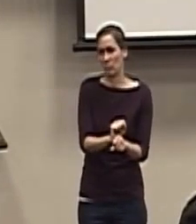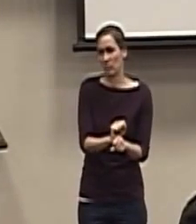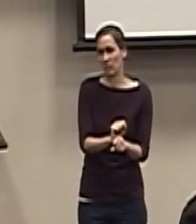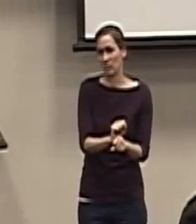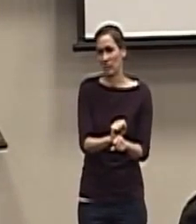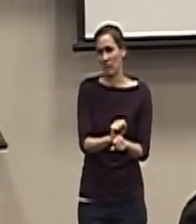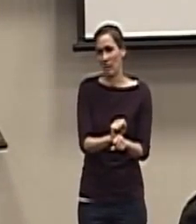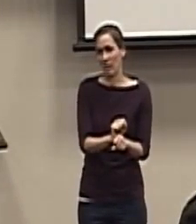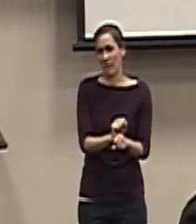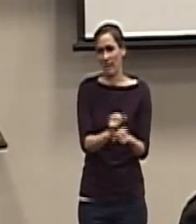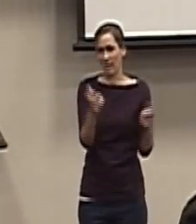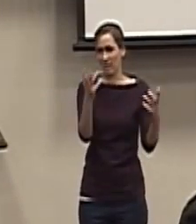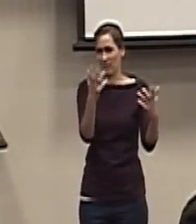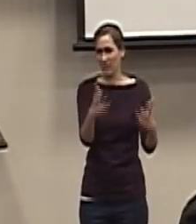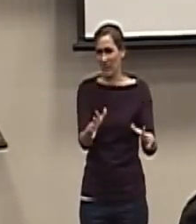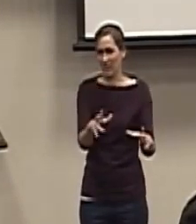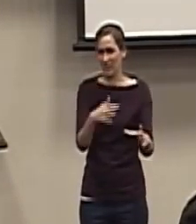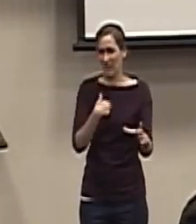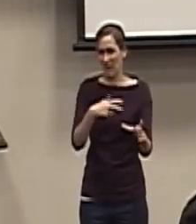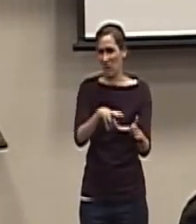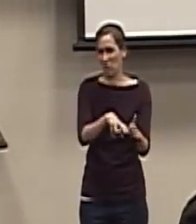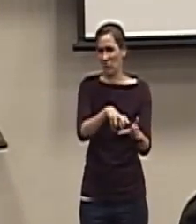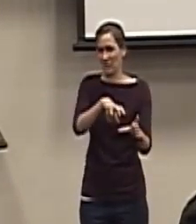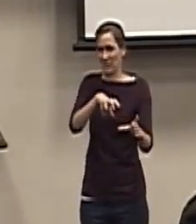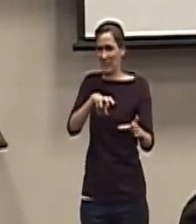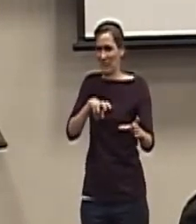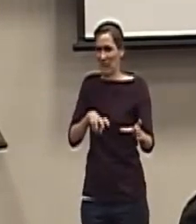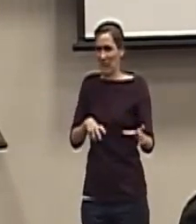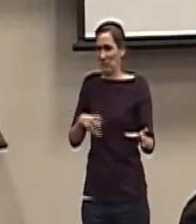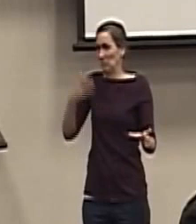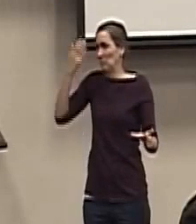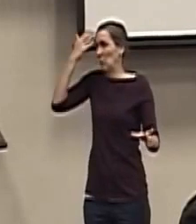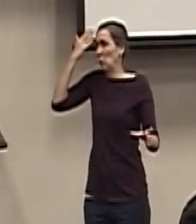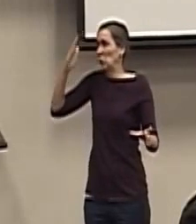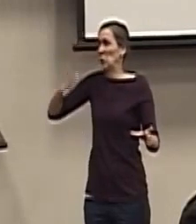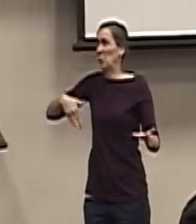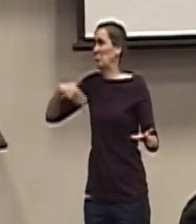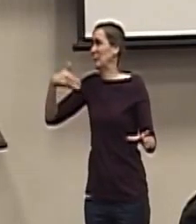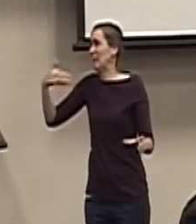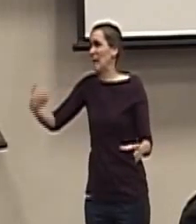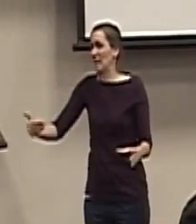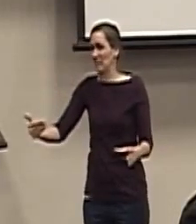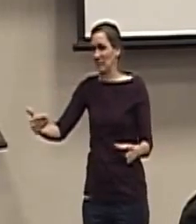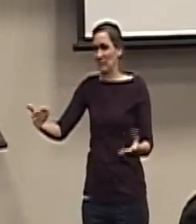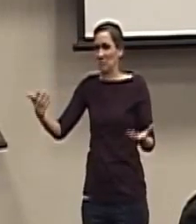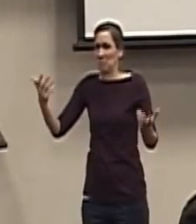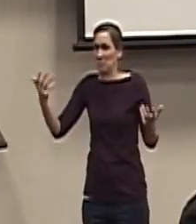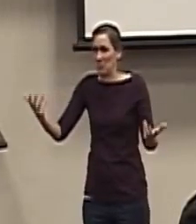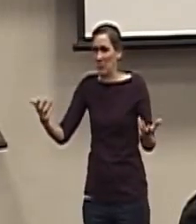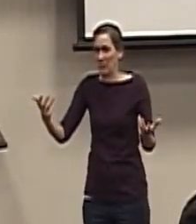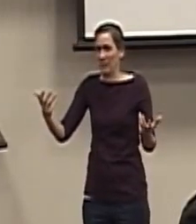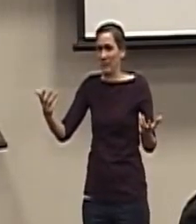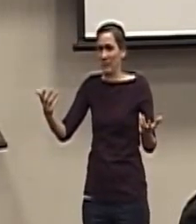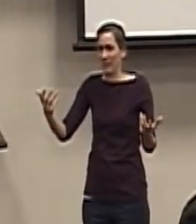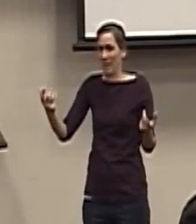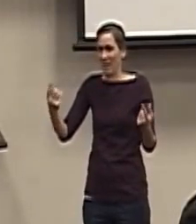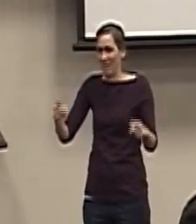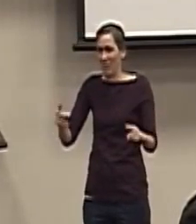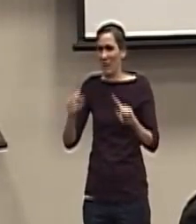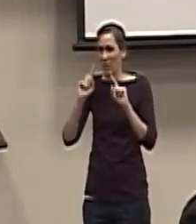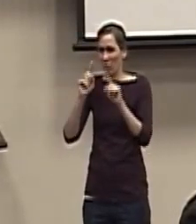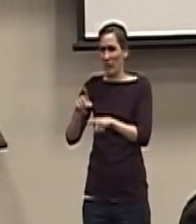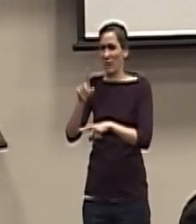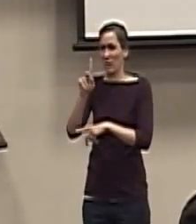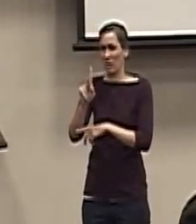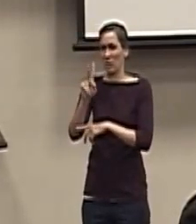Finished my time in Knoxville, resigned from that church not knowing where God was going to lead us, and wound up in Cushing, Oklahoma. I just